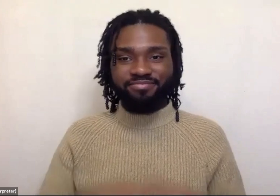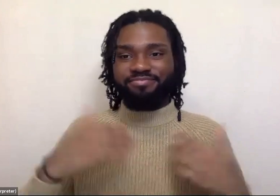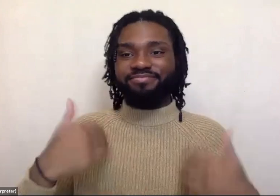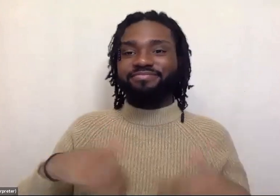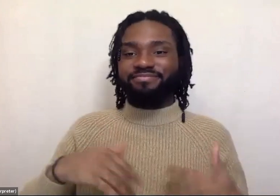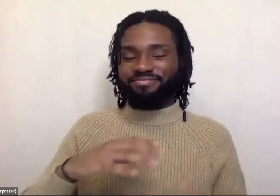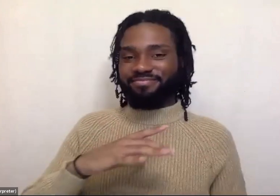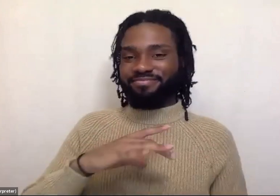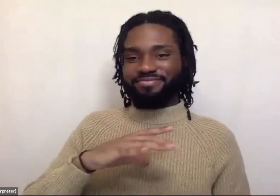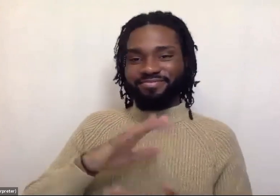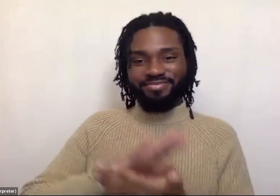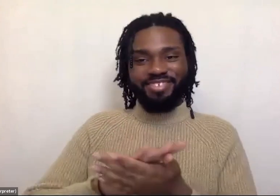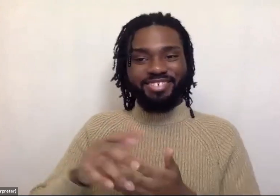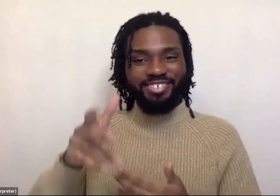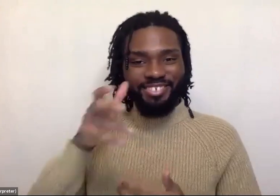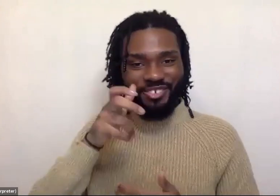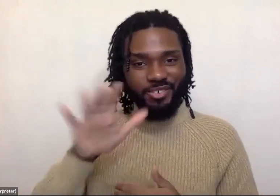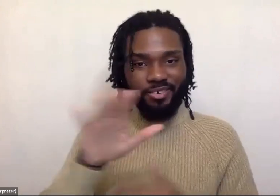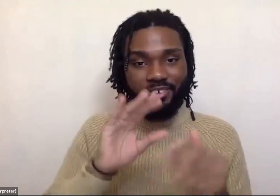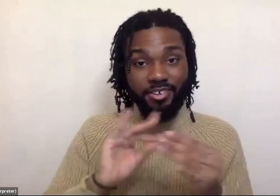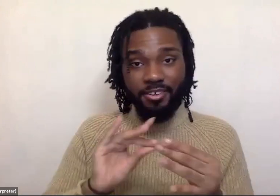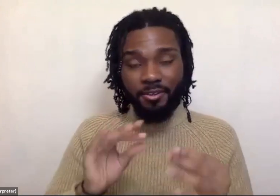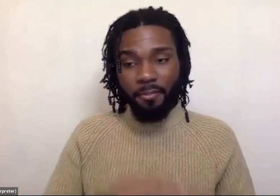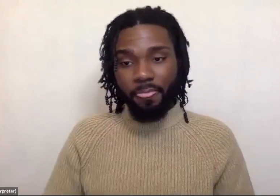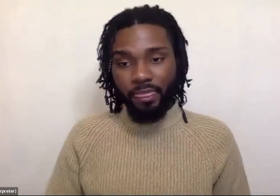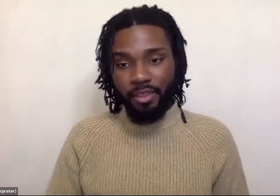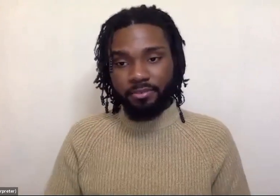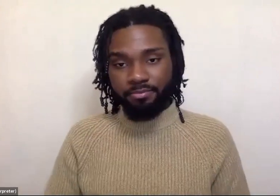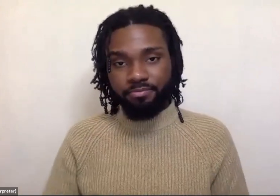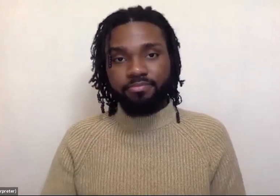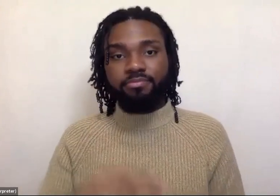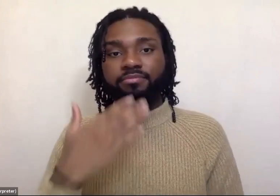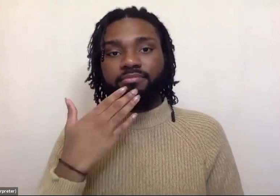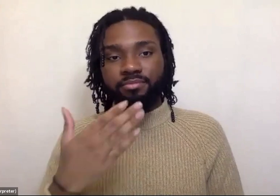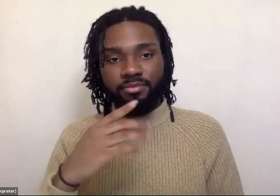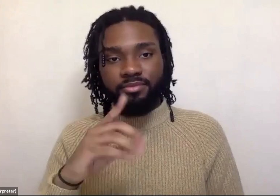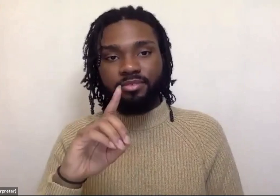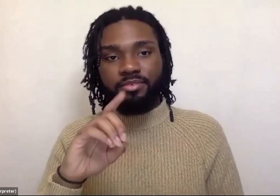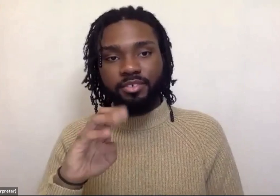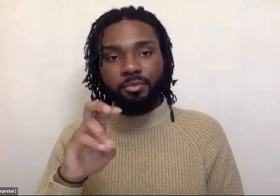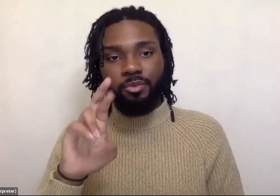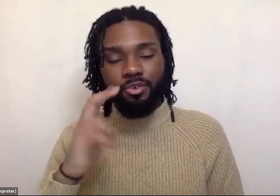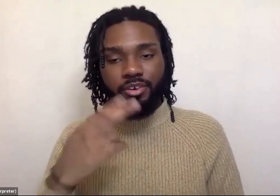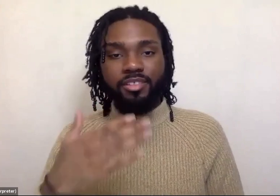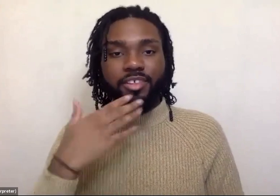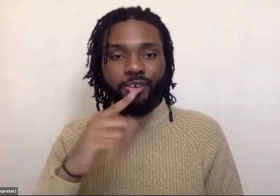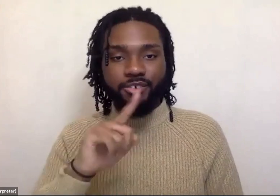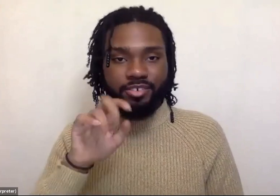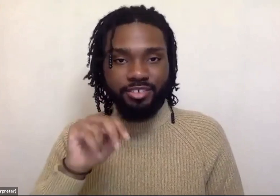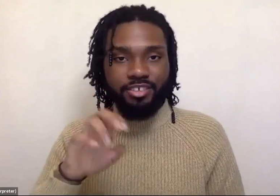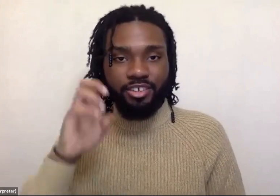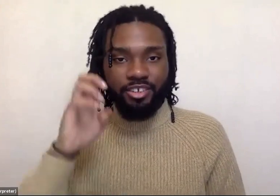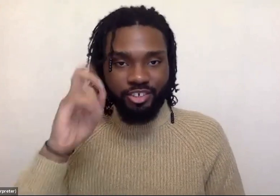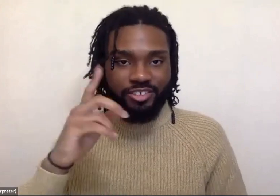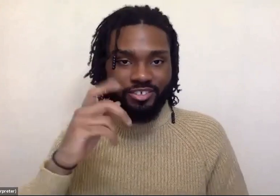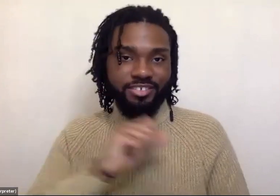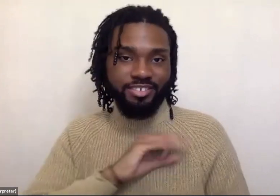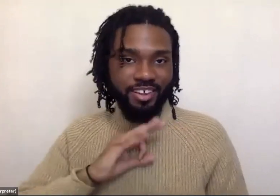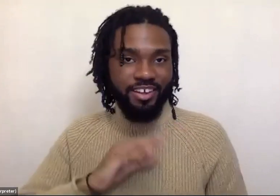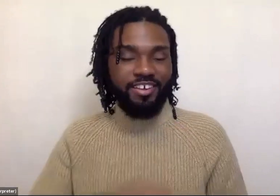source. Yes. We Jessica, shall thank you, Deborah. overcome. Thank you, Zinn Education staff. All right, we're